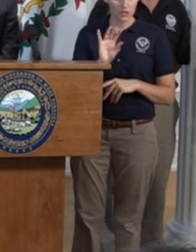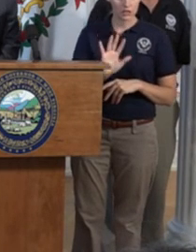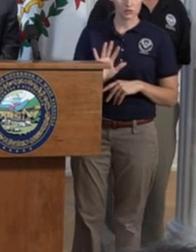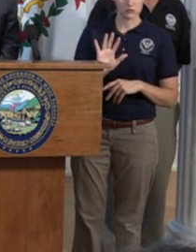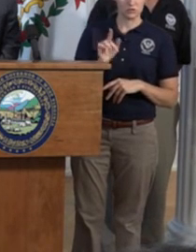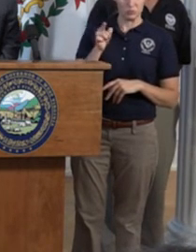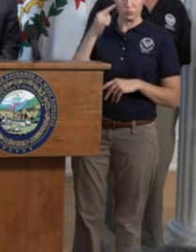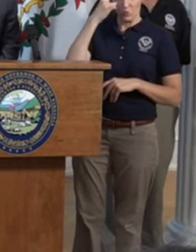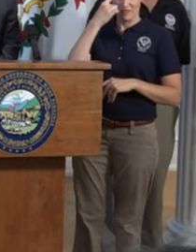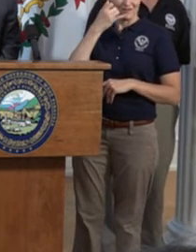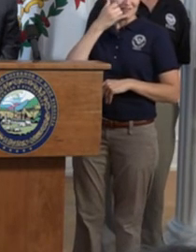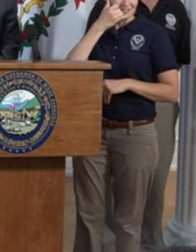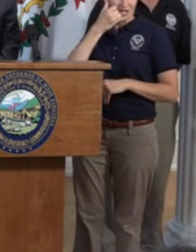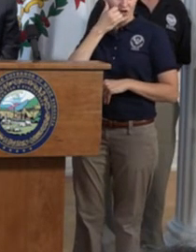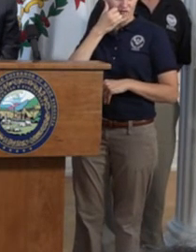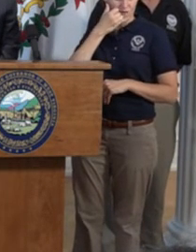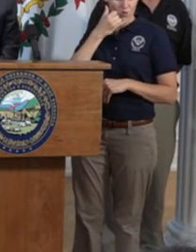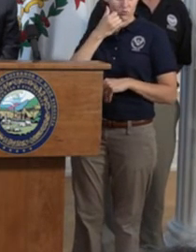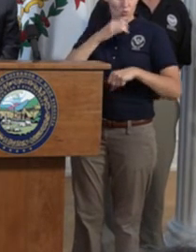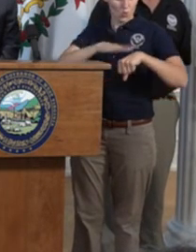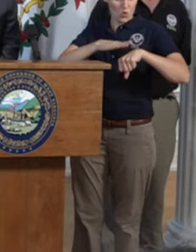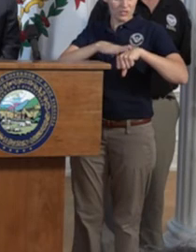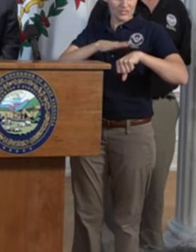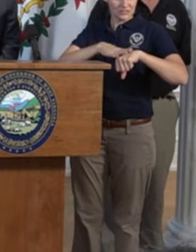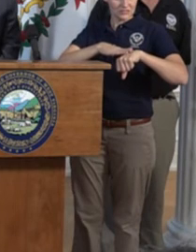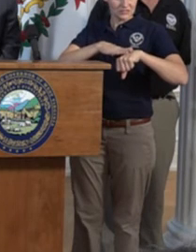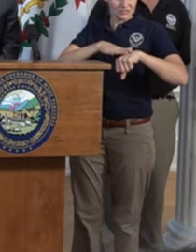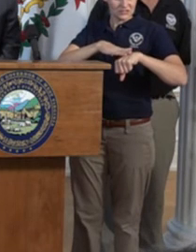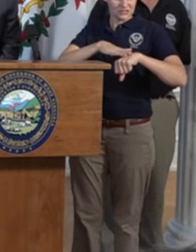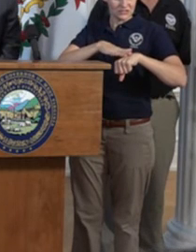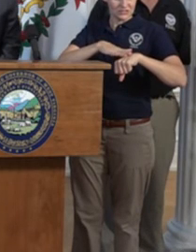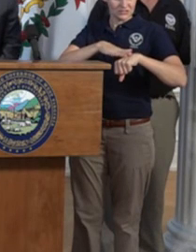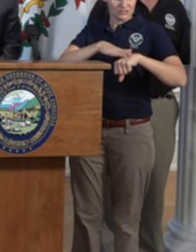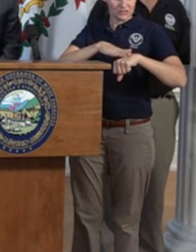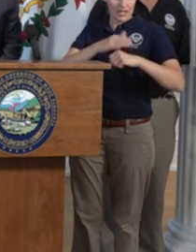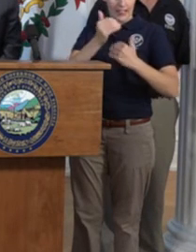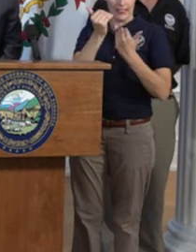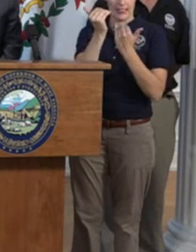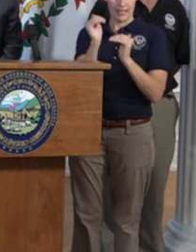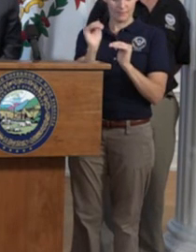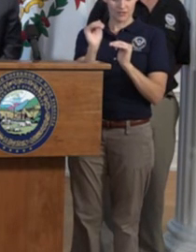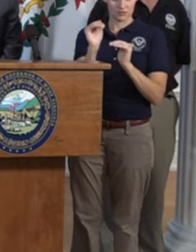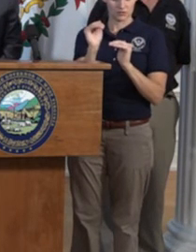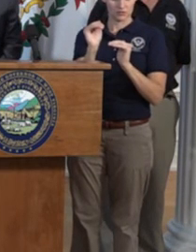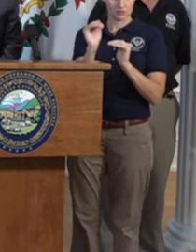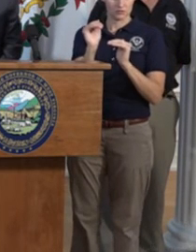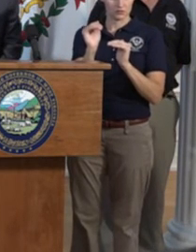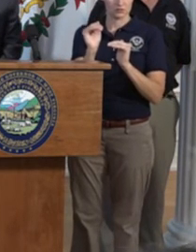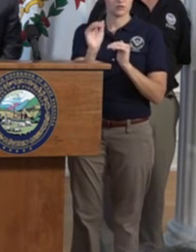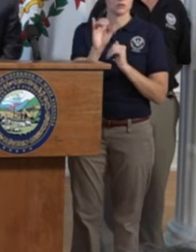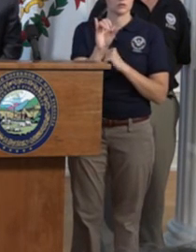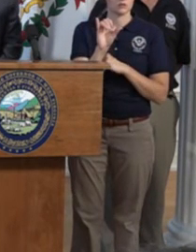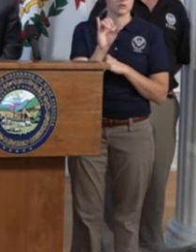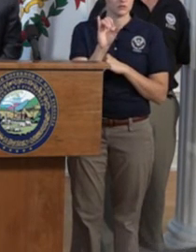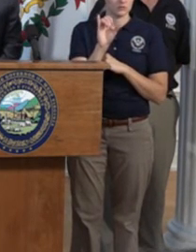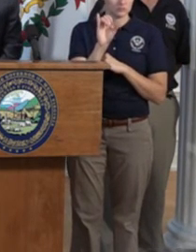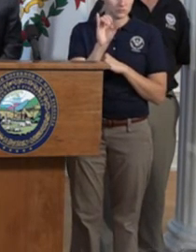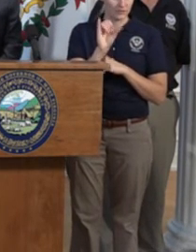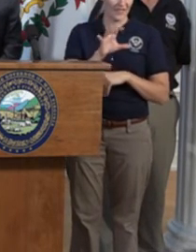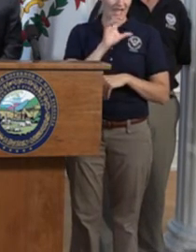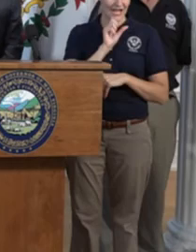Does the cell phone coverage of those warnings limit those people's ability to get that